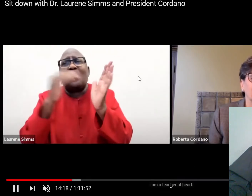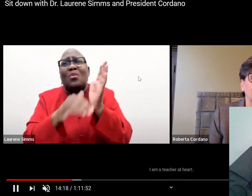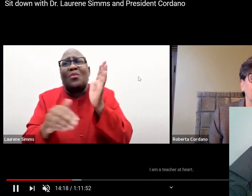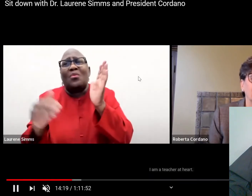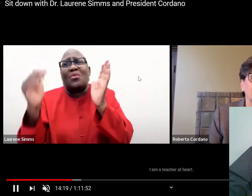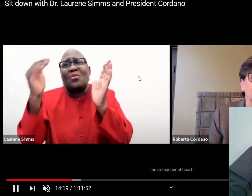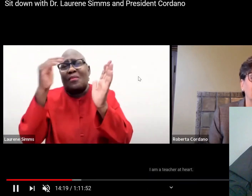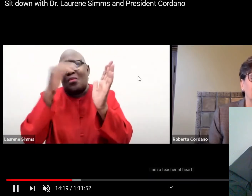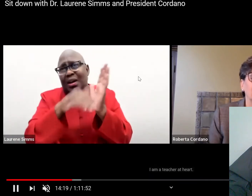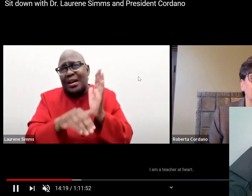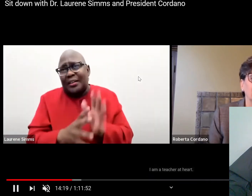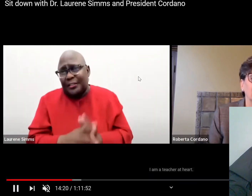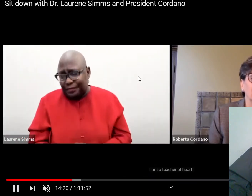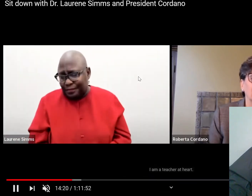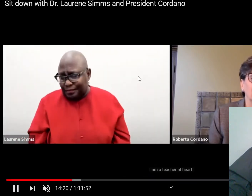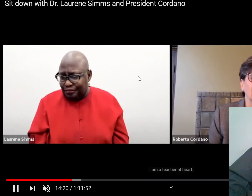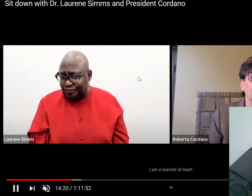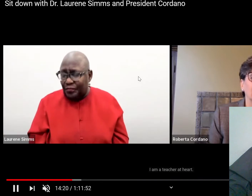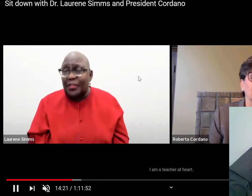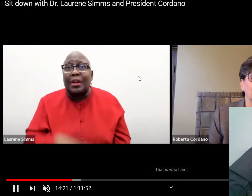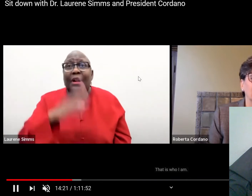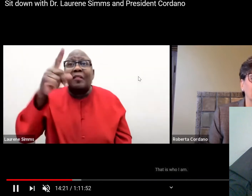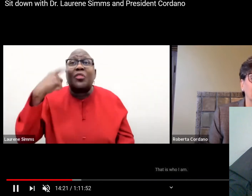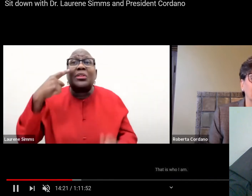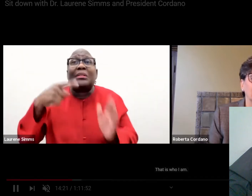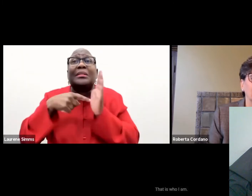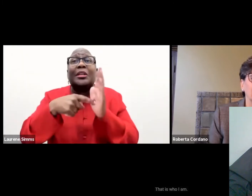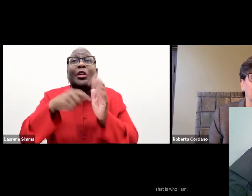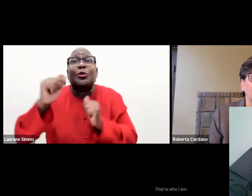to embody that I'm a teacher at heart.